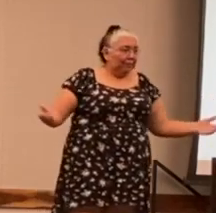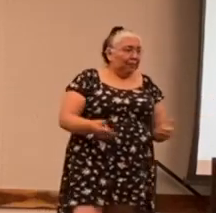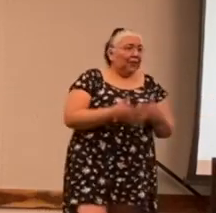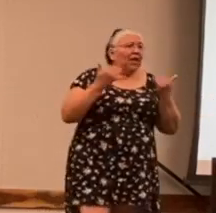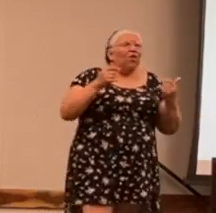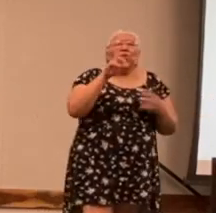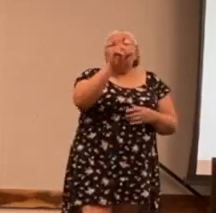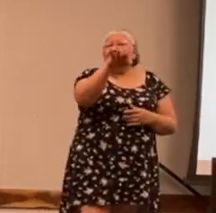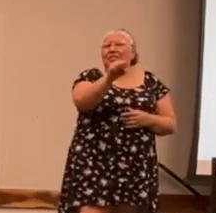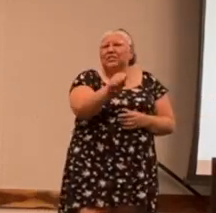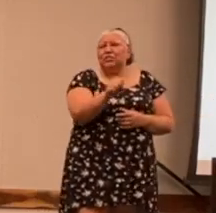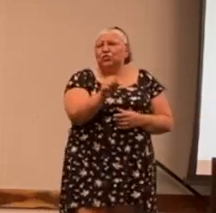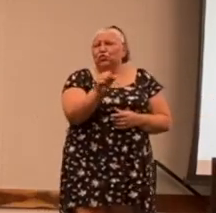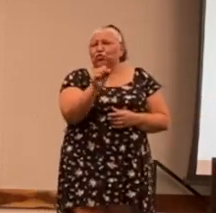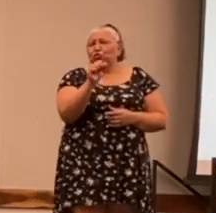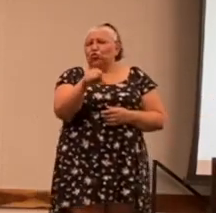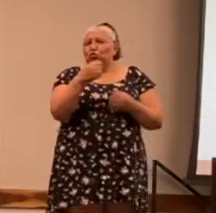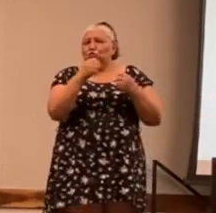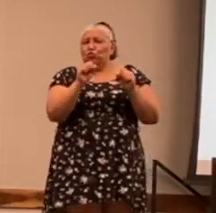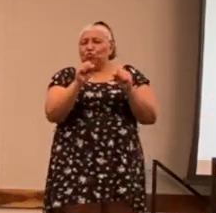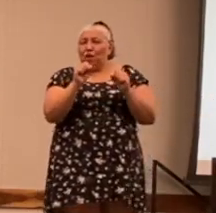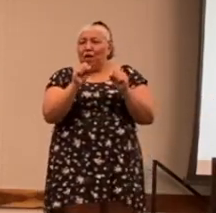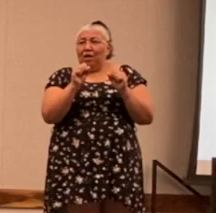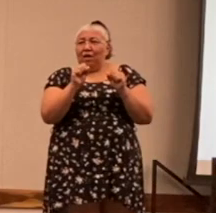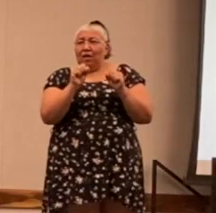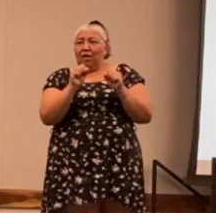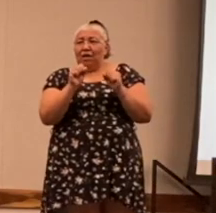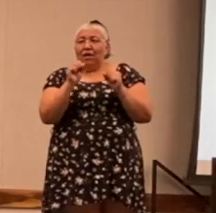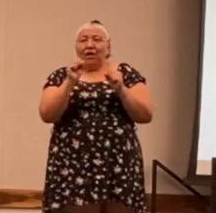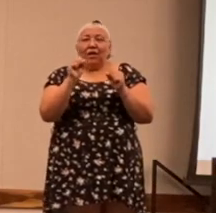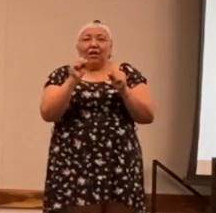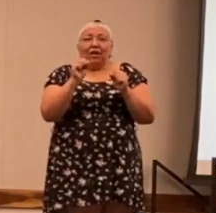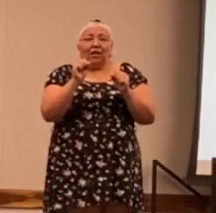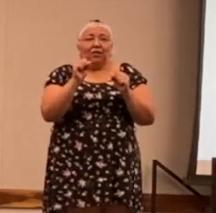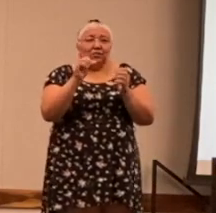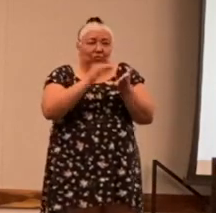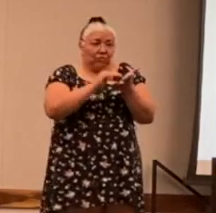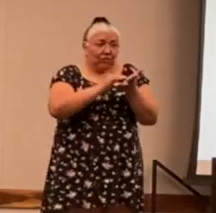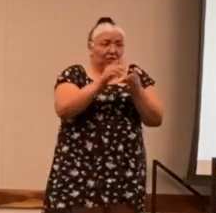So the question is do you try to make amends with those who have done you wrong?